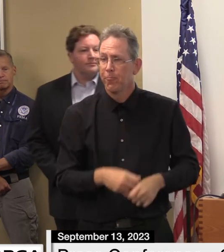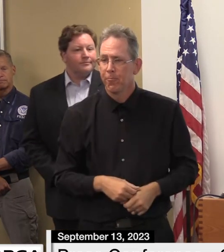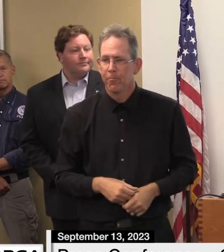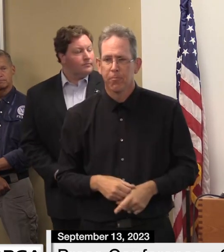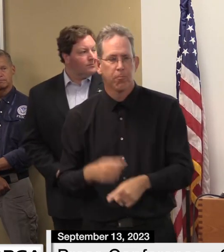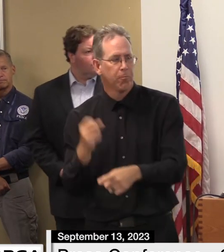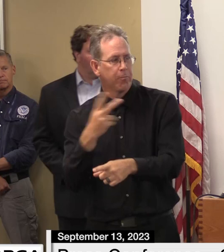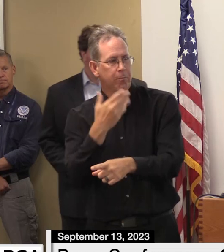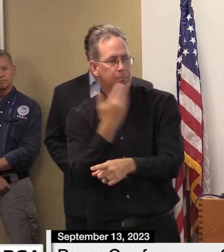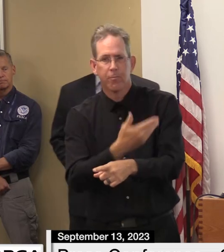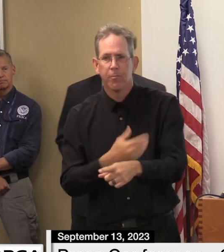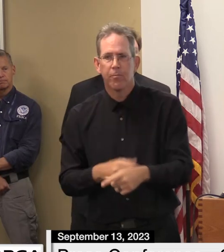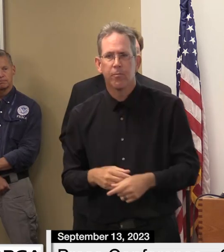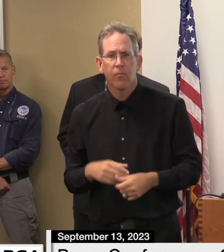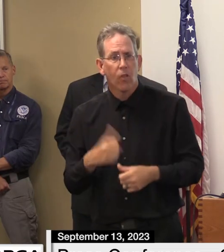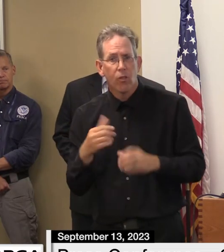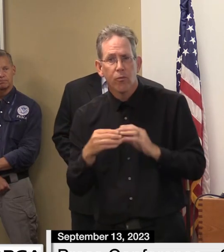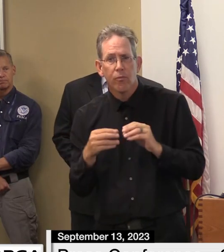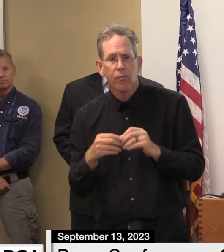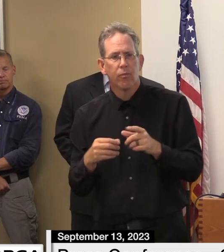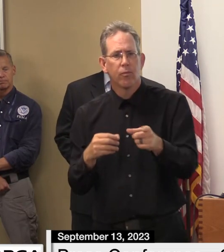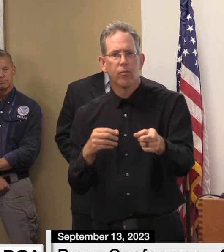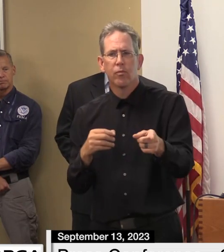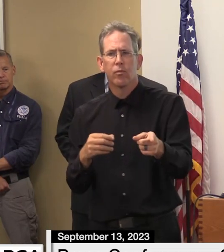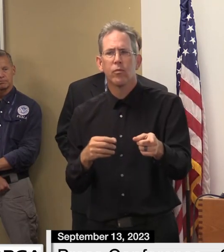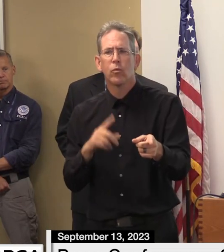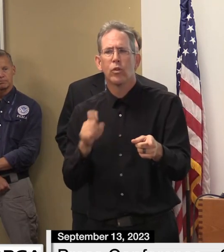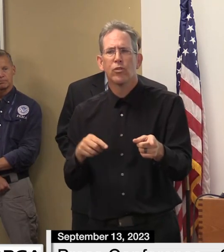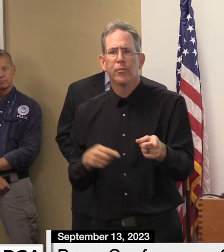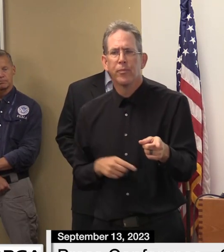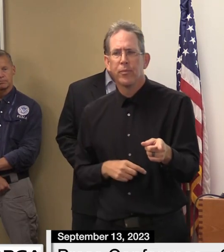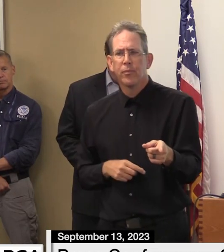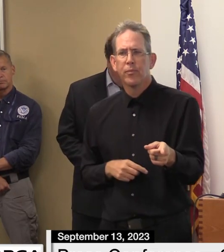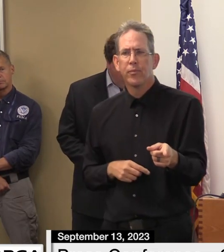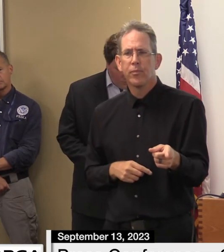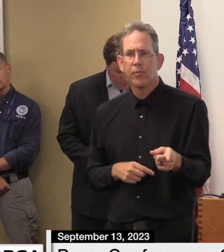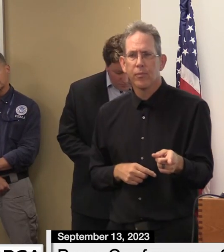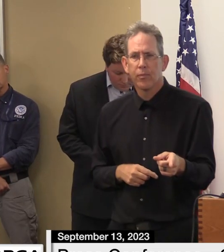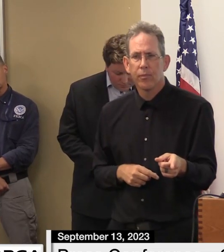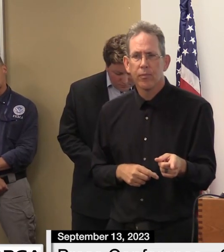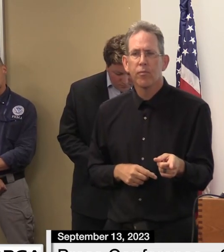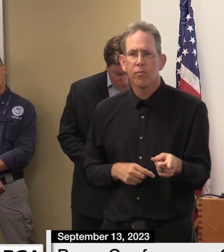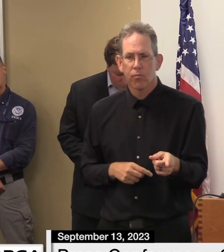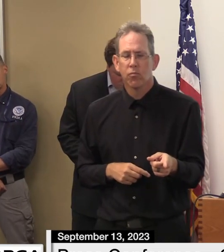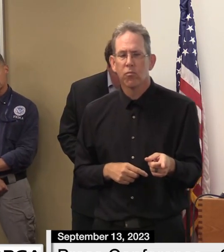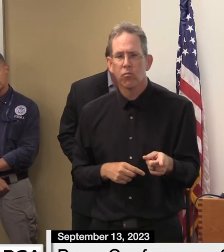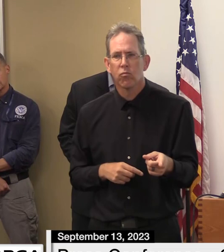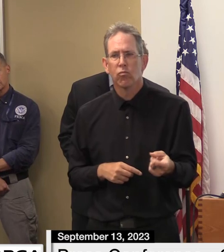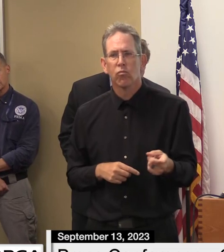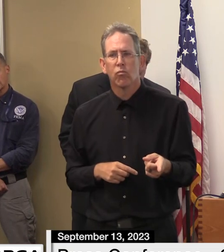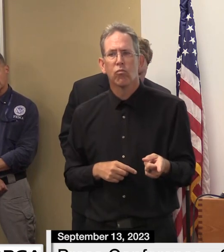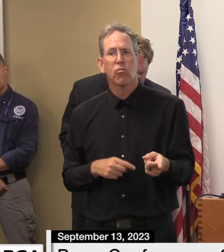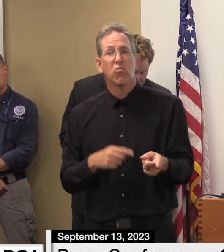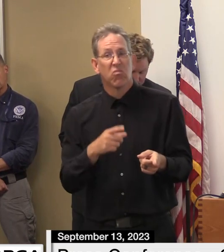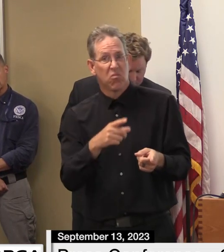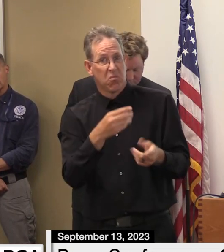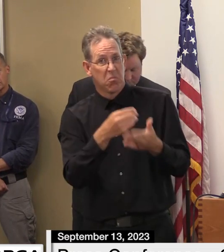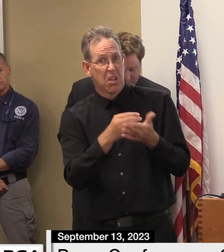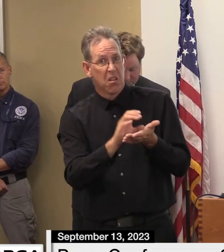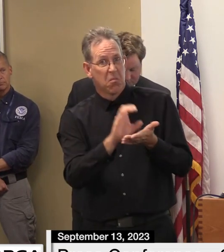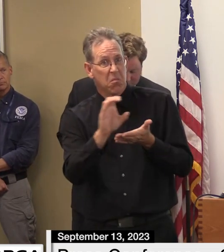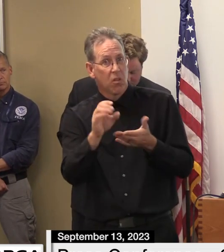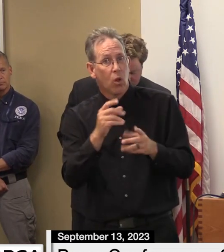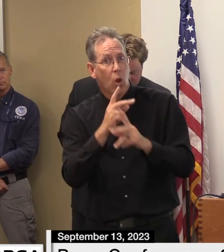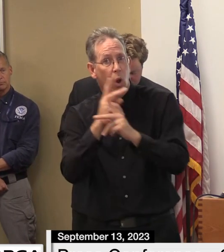Maura, you said that your organization is going to be awarding the loans, but it sounds like there's already